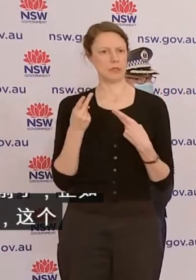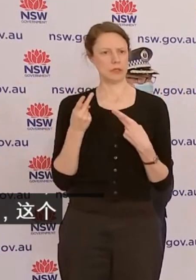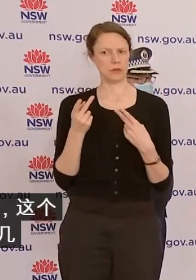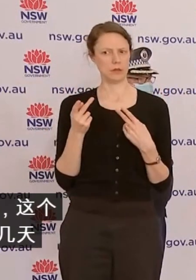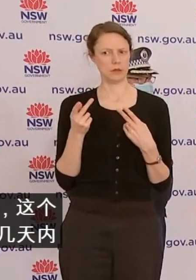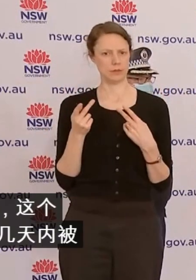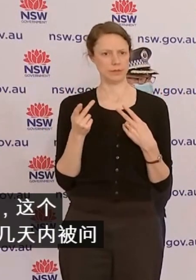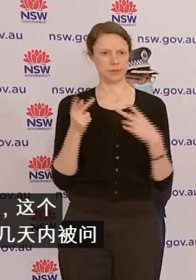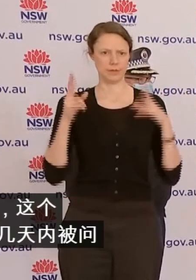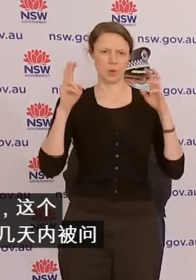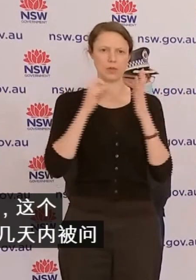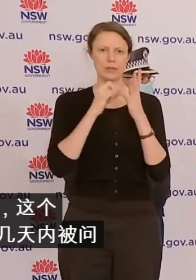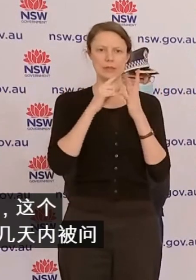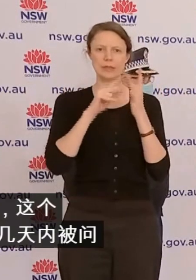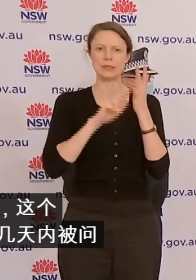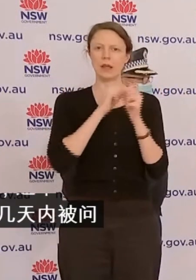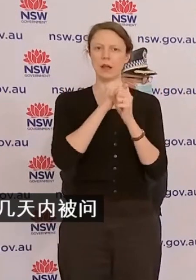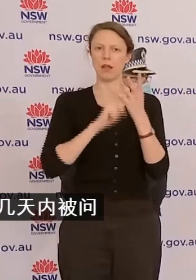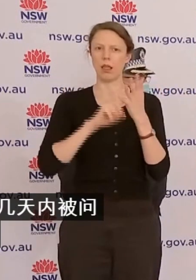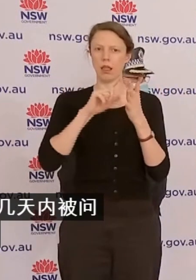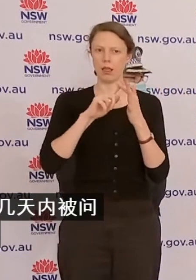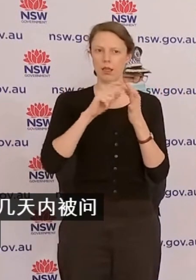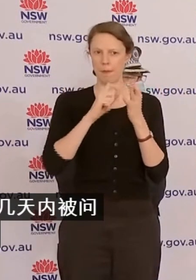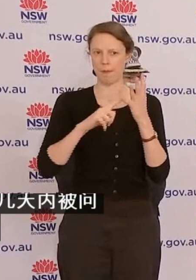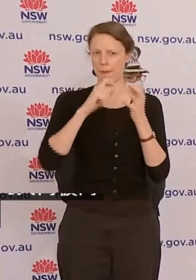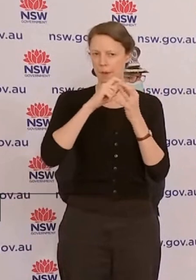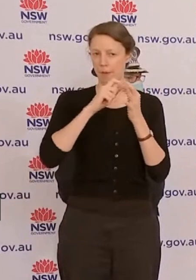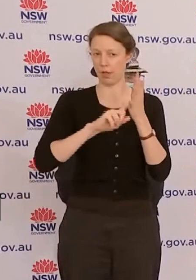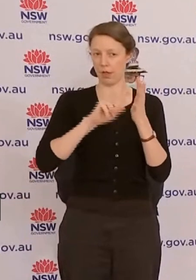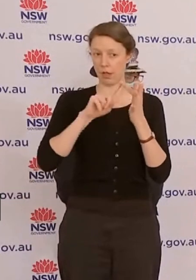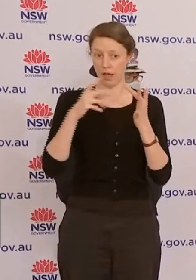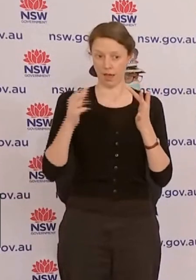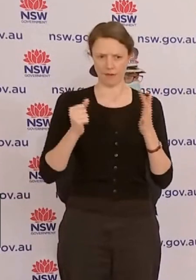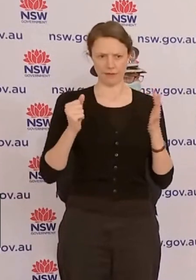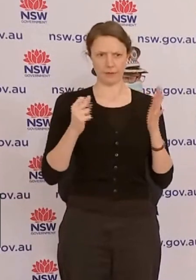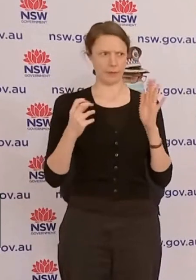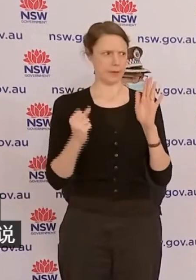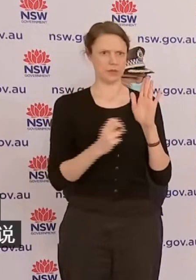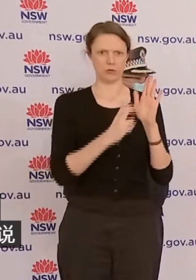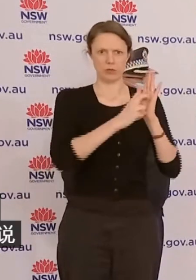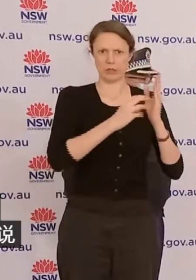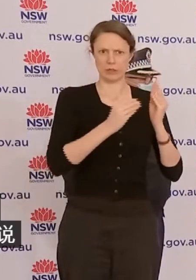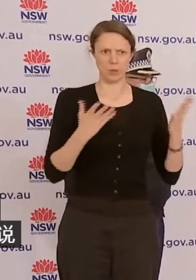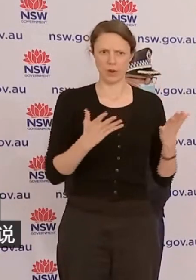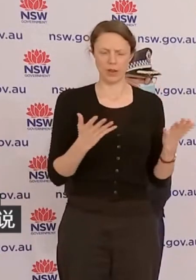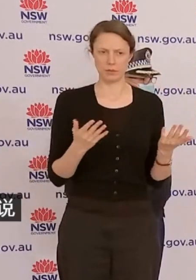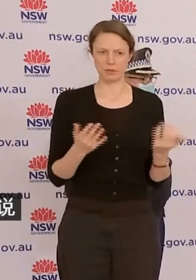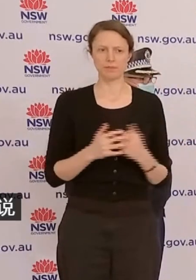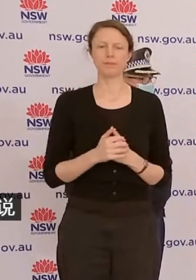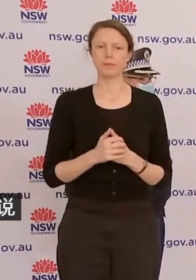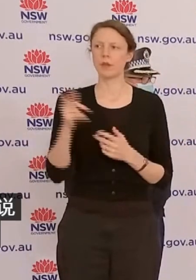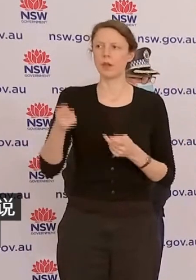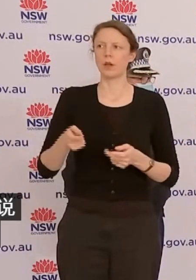said, and this question's been asked a few times over a number of days, as the Deputy Commissioner has said, the